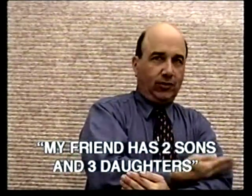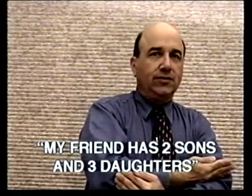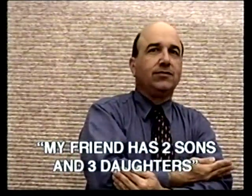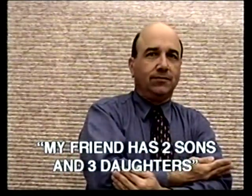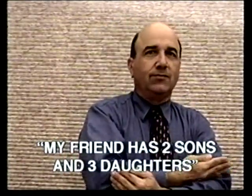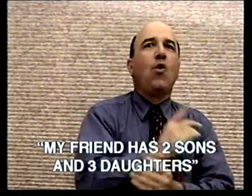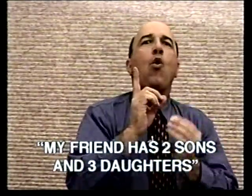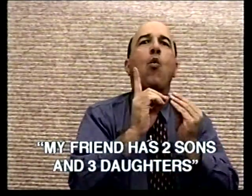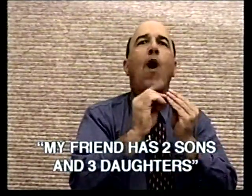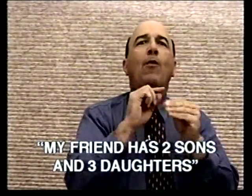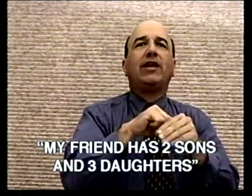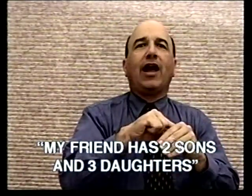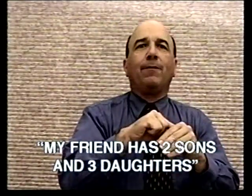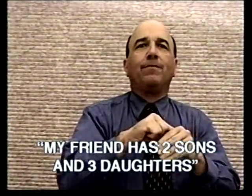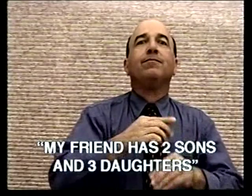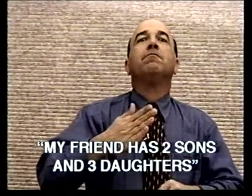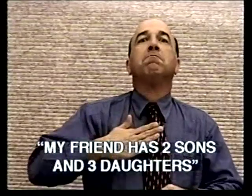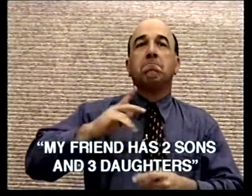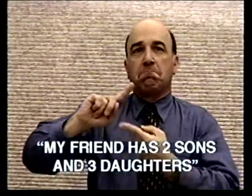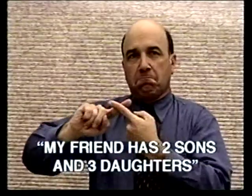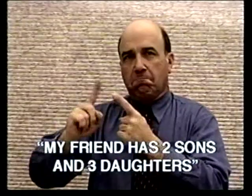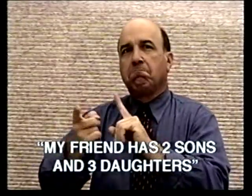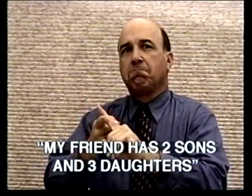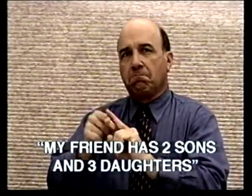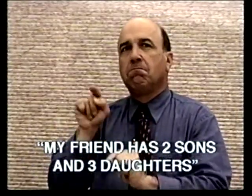daughters. One more time.